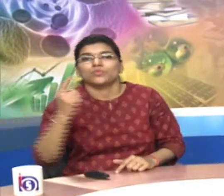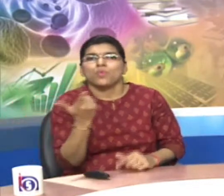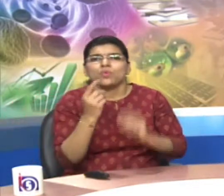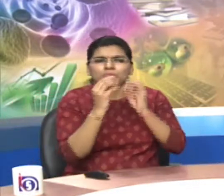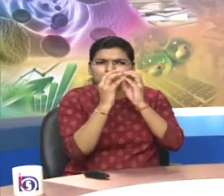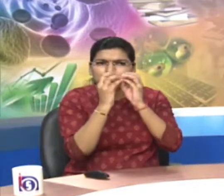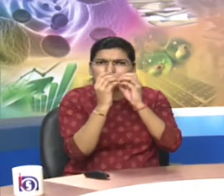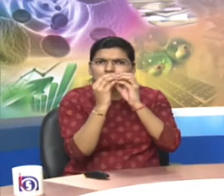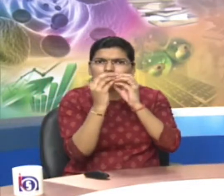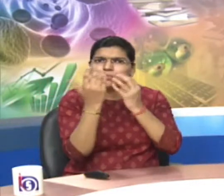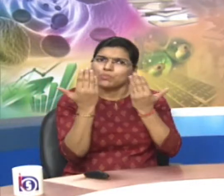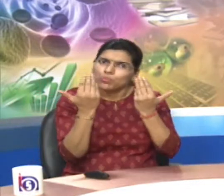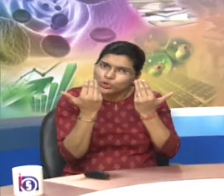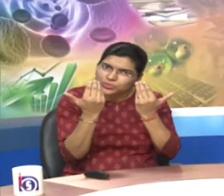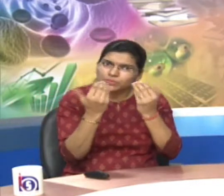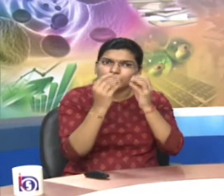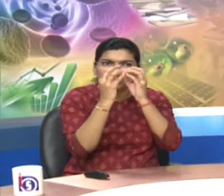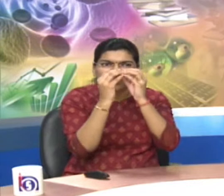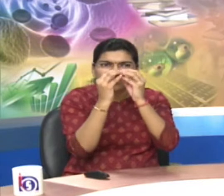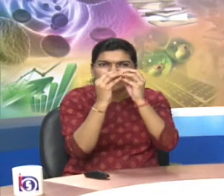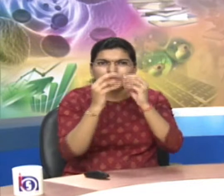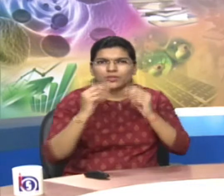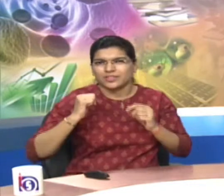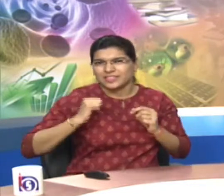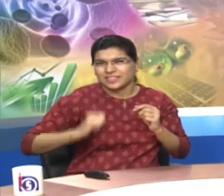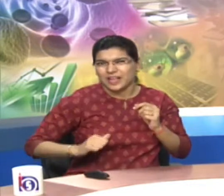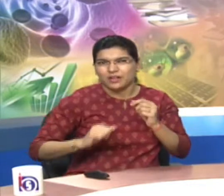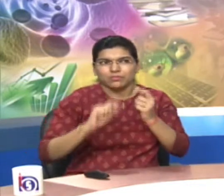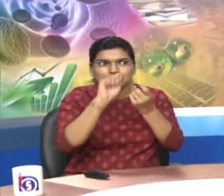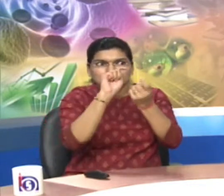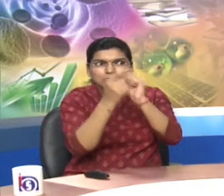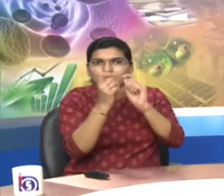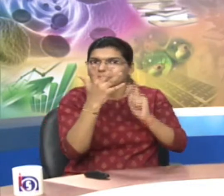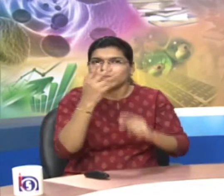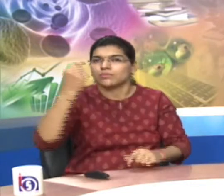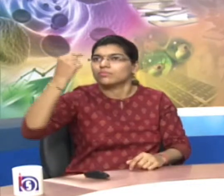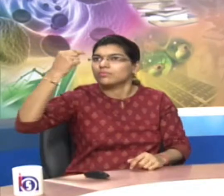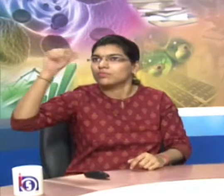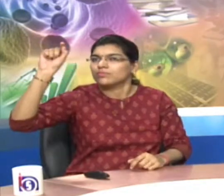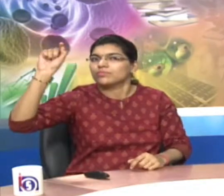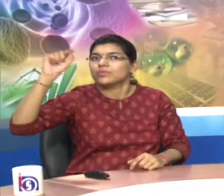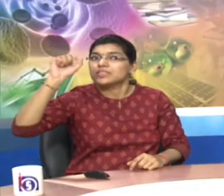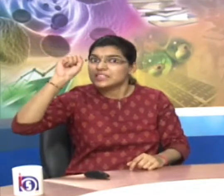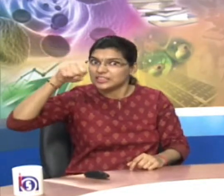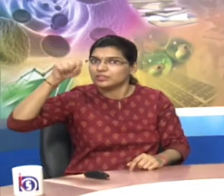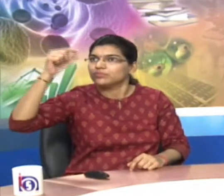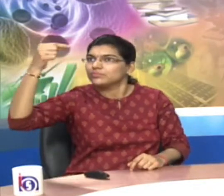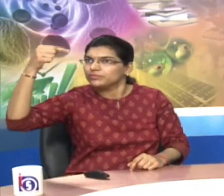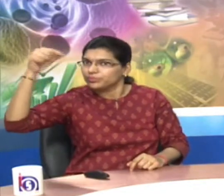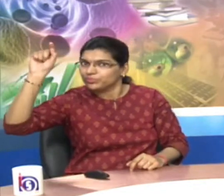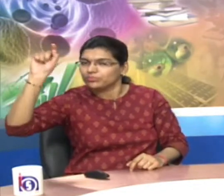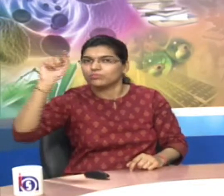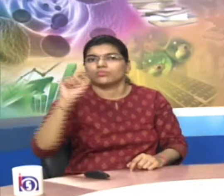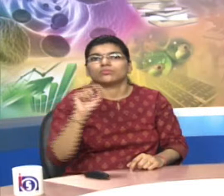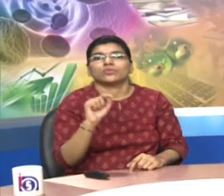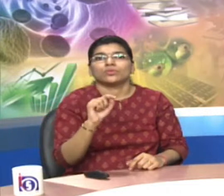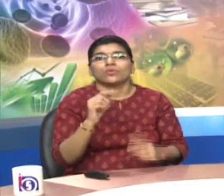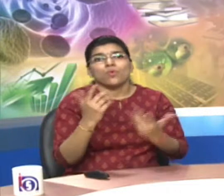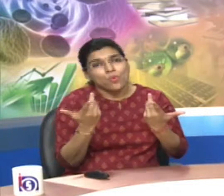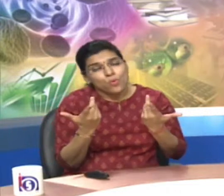as you have already selected the option which is shown there. To make it simple, to make